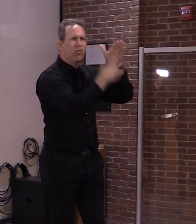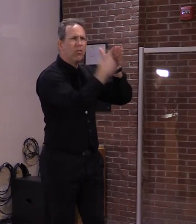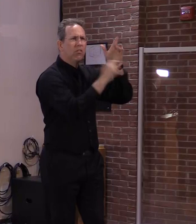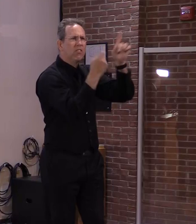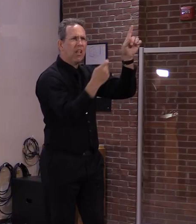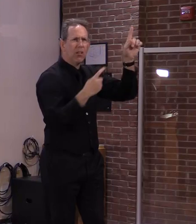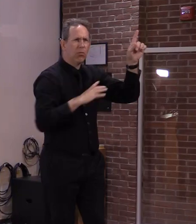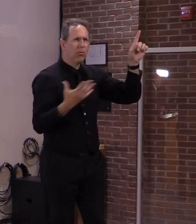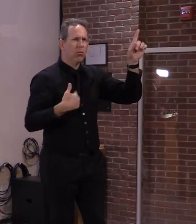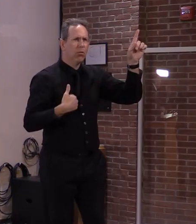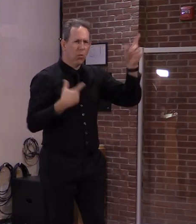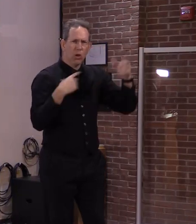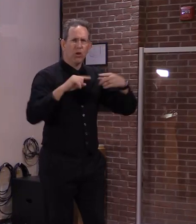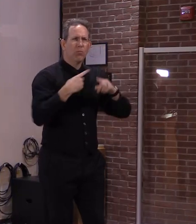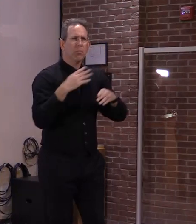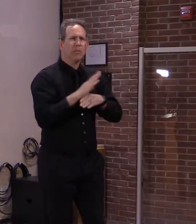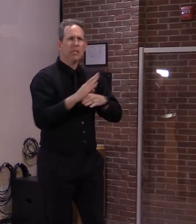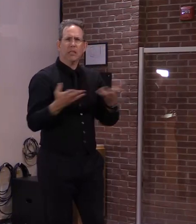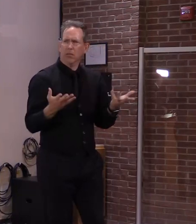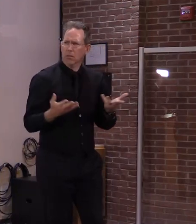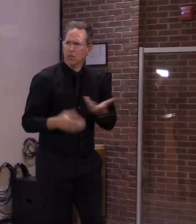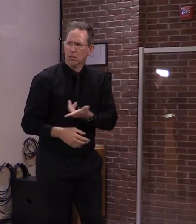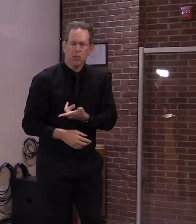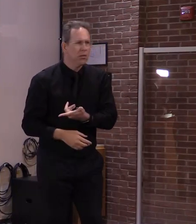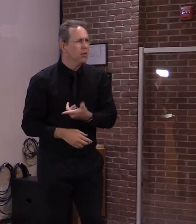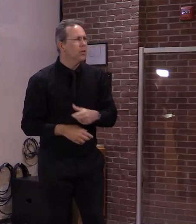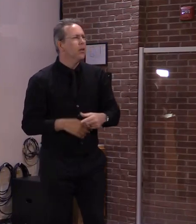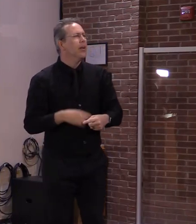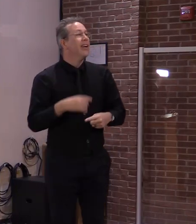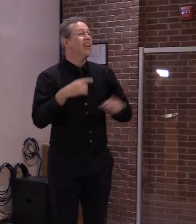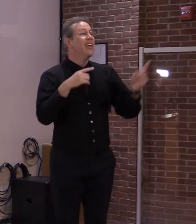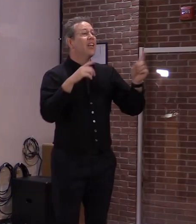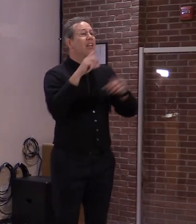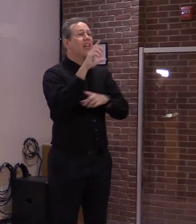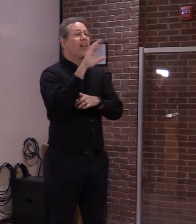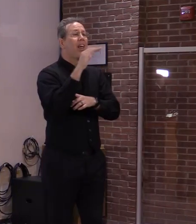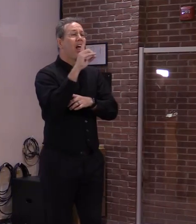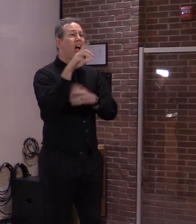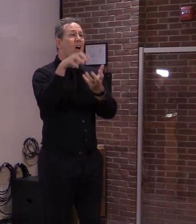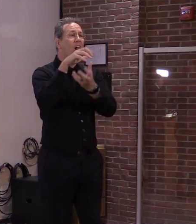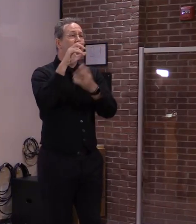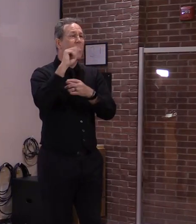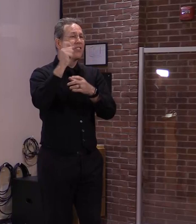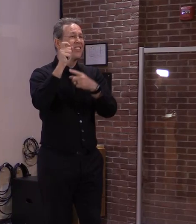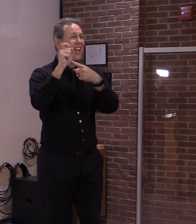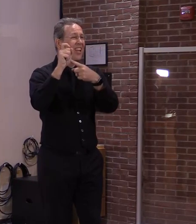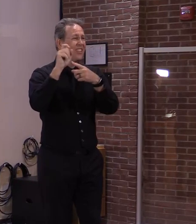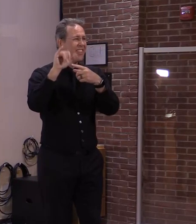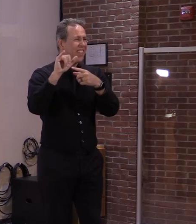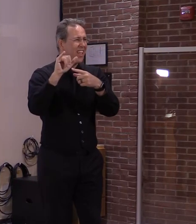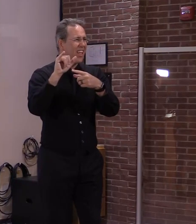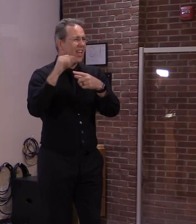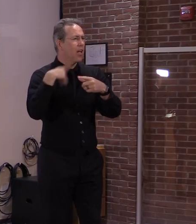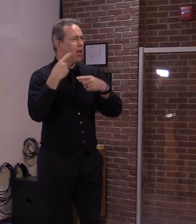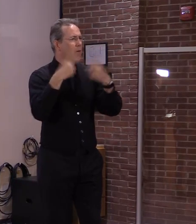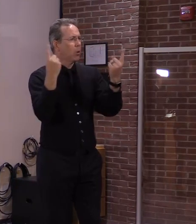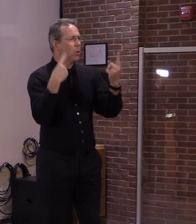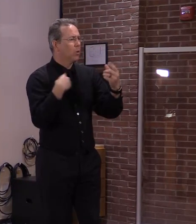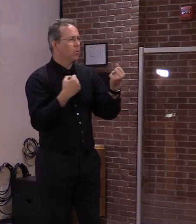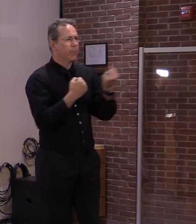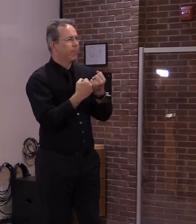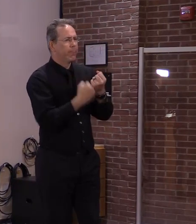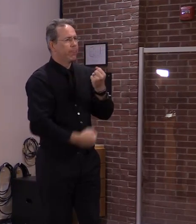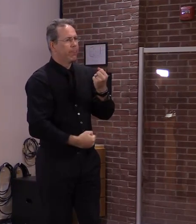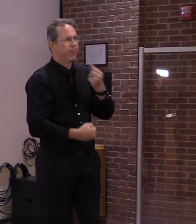have been since I was in the Senate. I voted against it when I was in the Senate, and I continue to be opposed to it. It